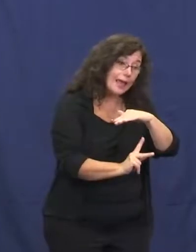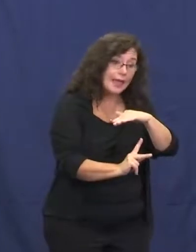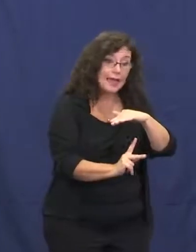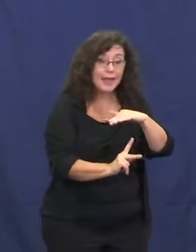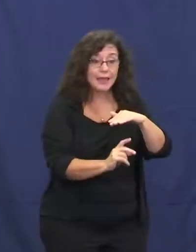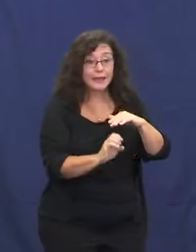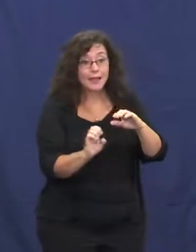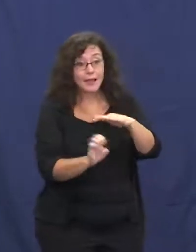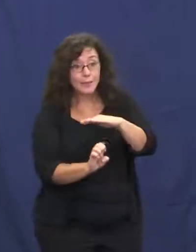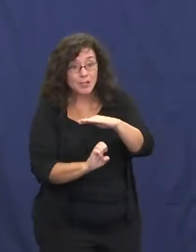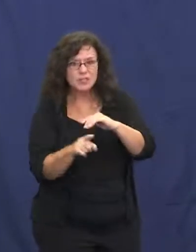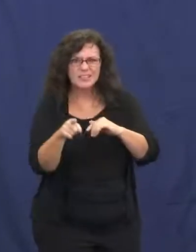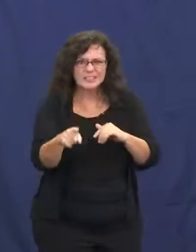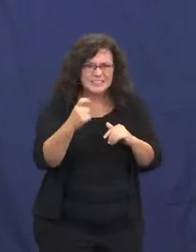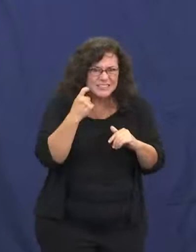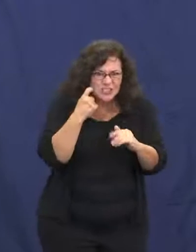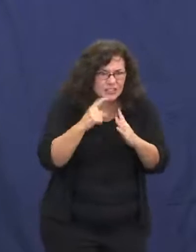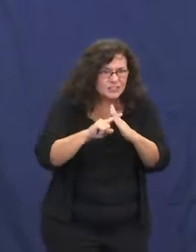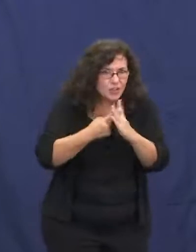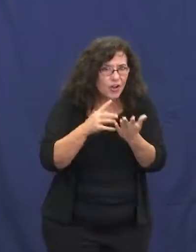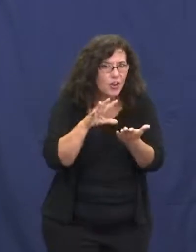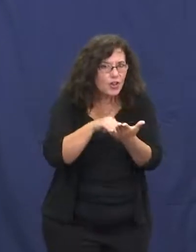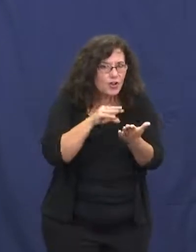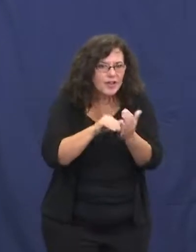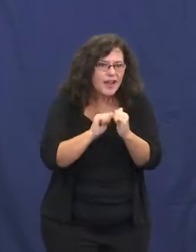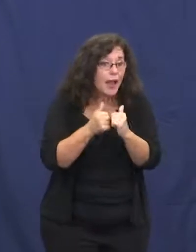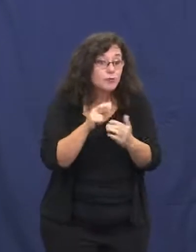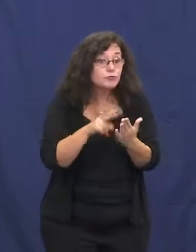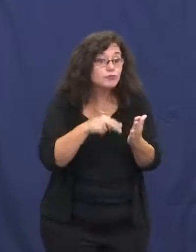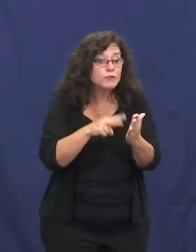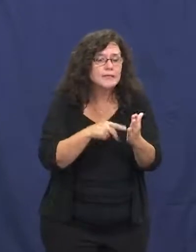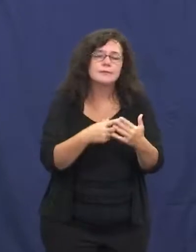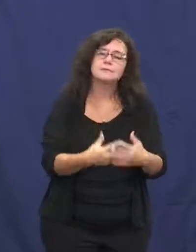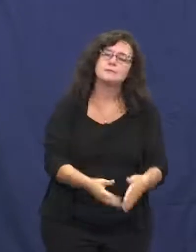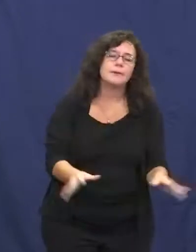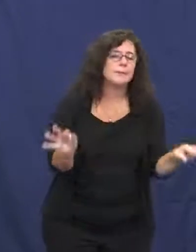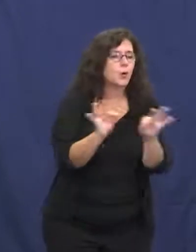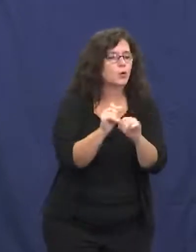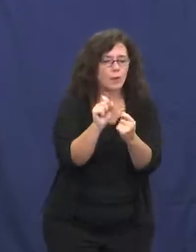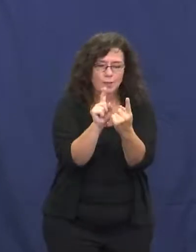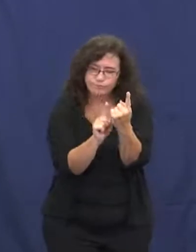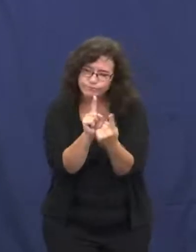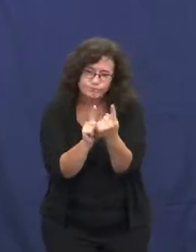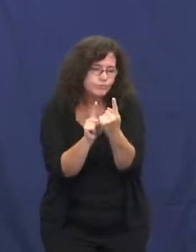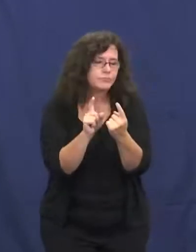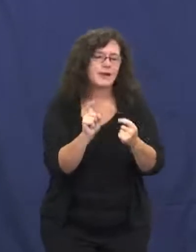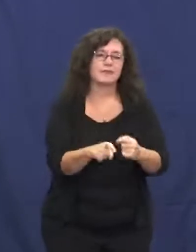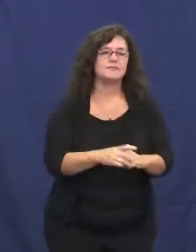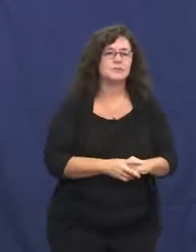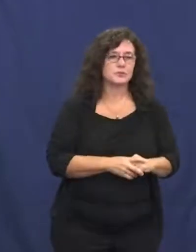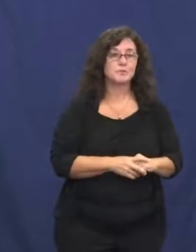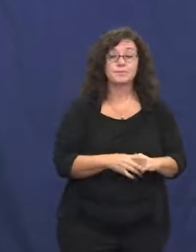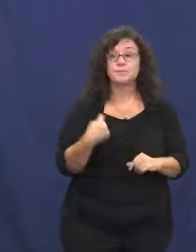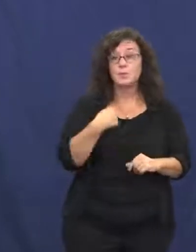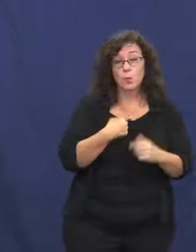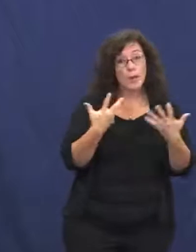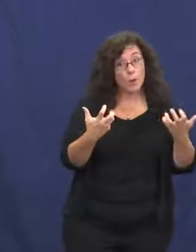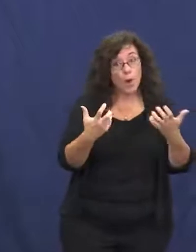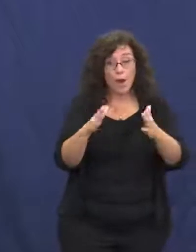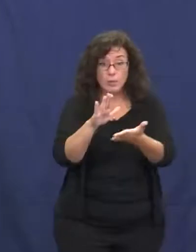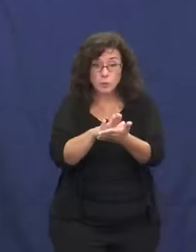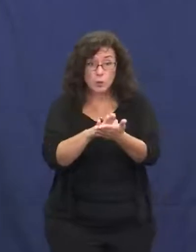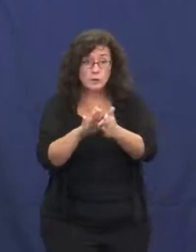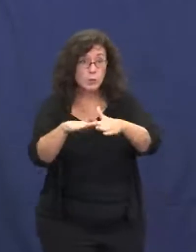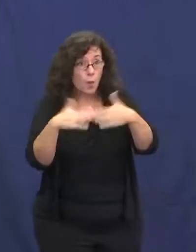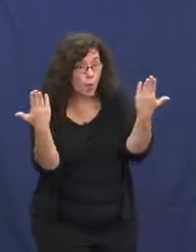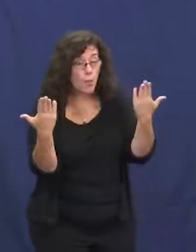reading. We want our campuses to reopen, but just like in the wildfires and the